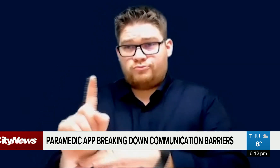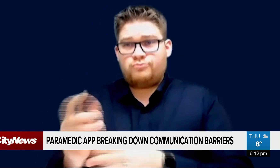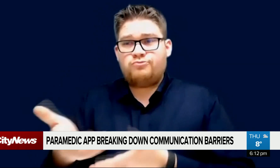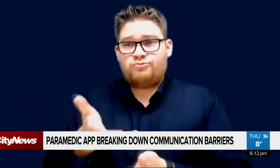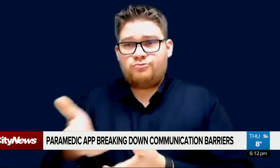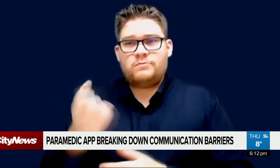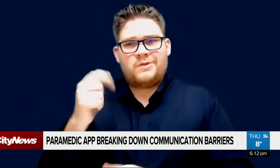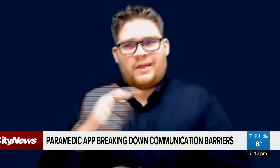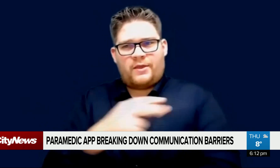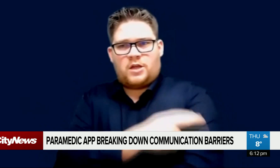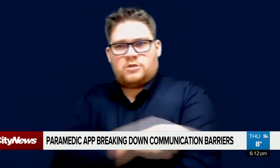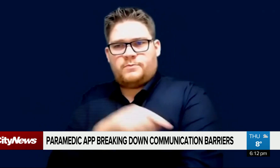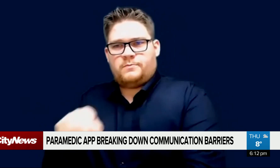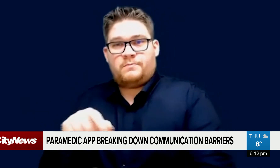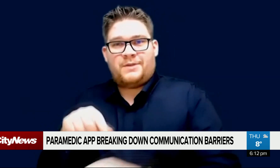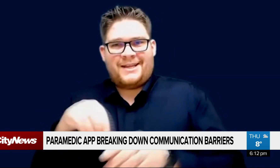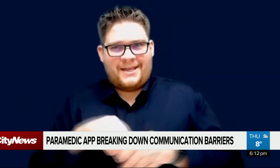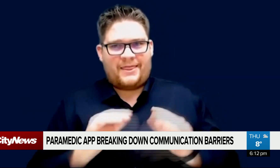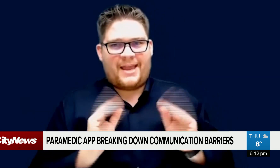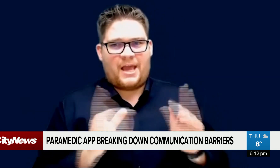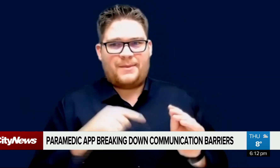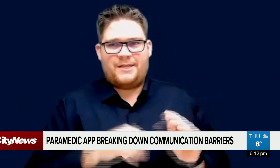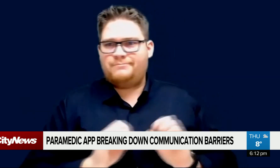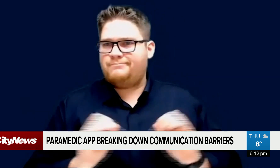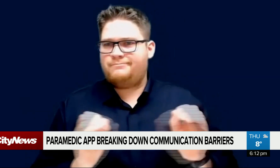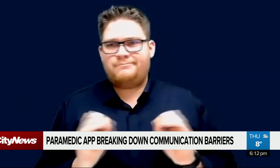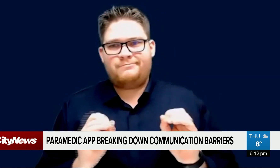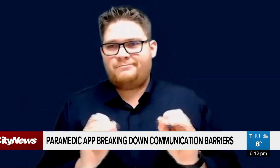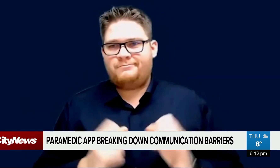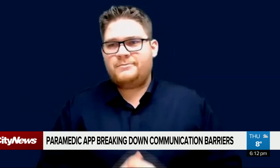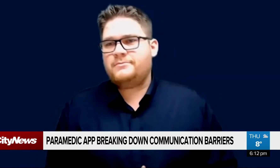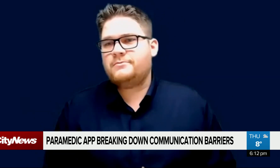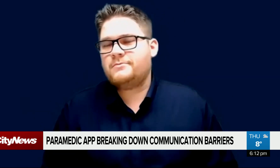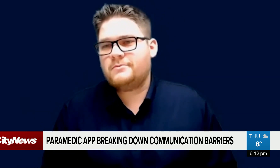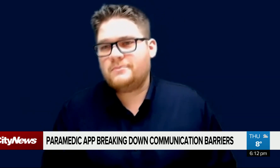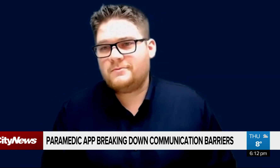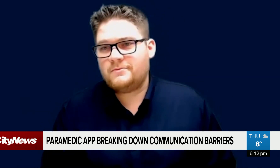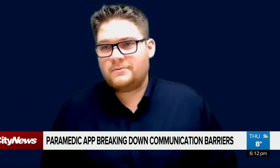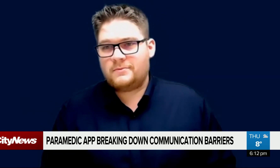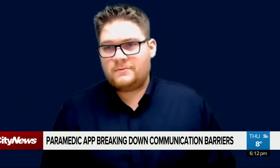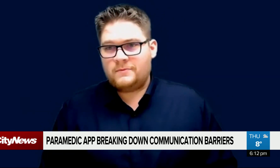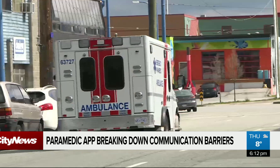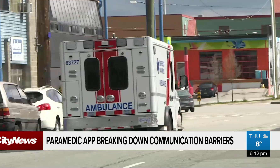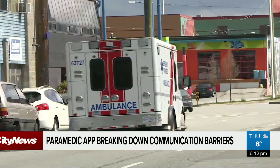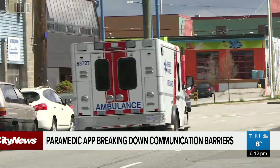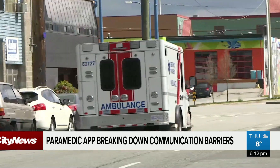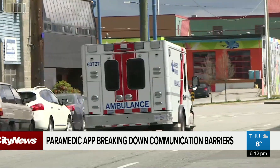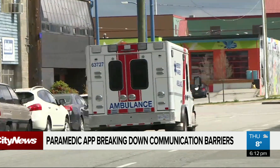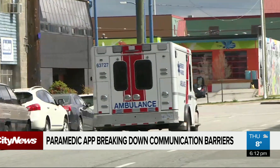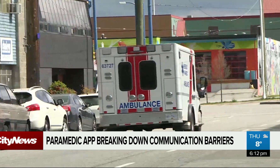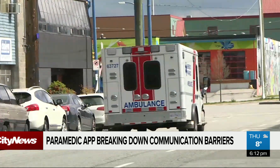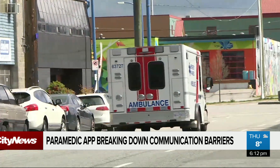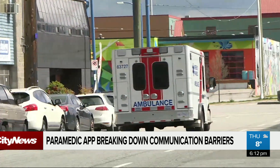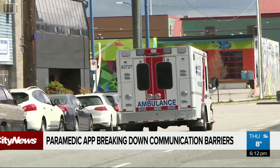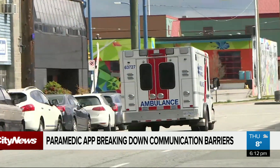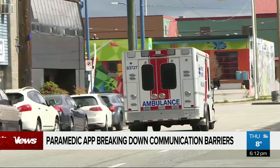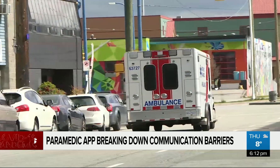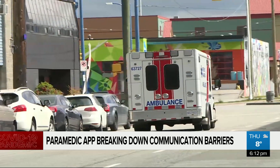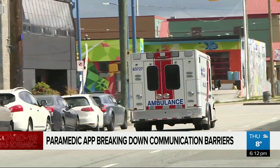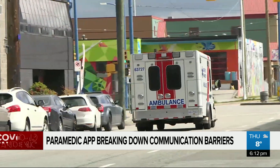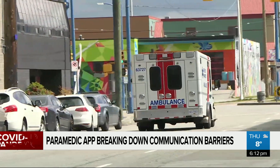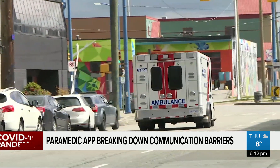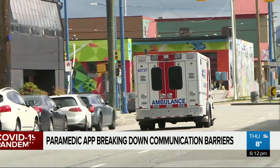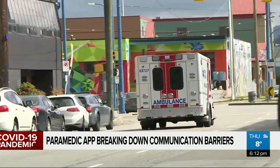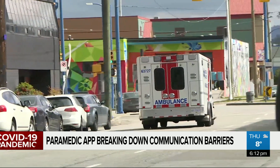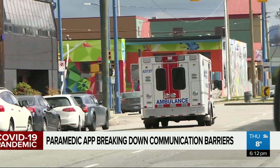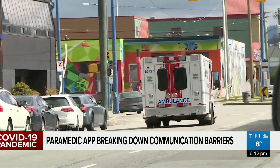in person. There is the option at the hospital to have an in-person interpreter, but on site and in an